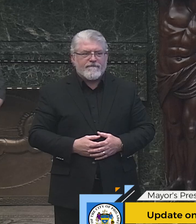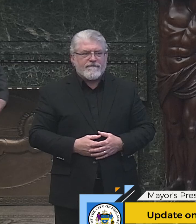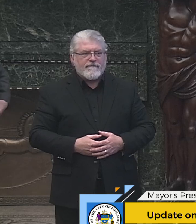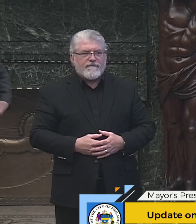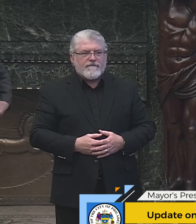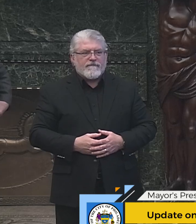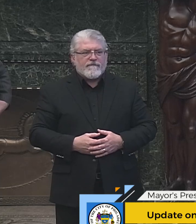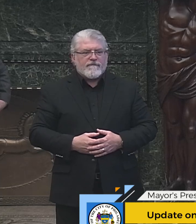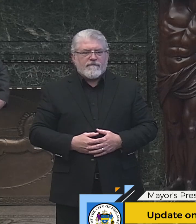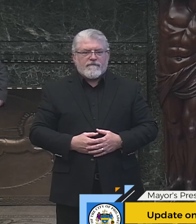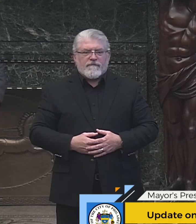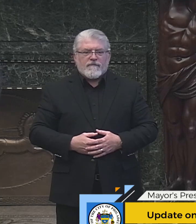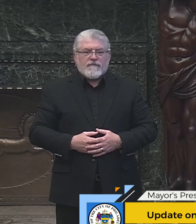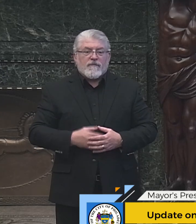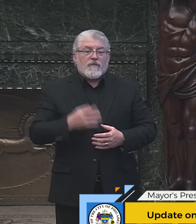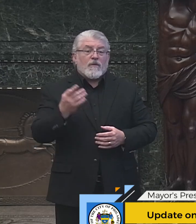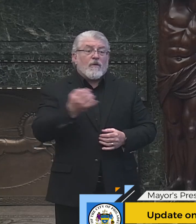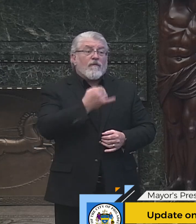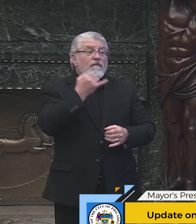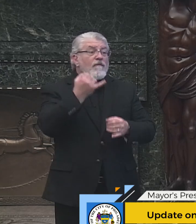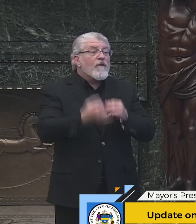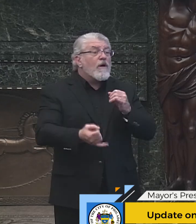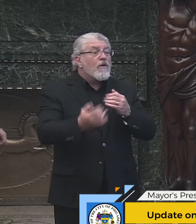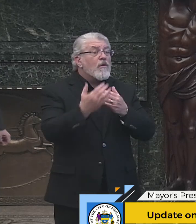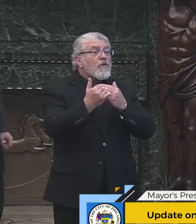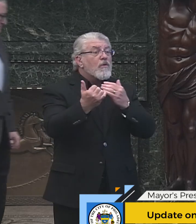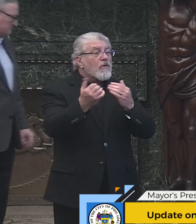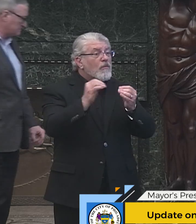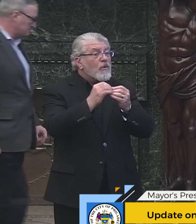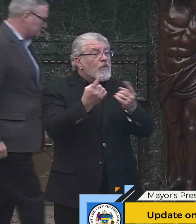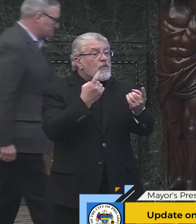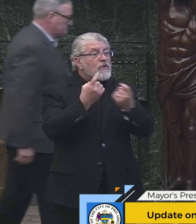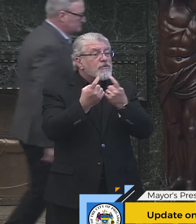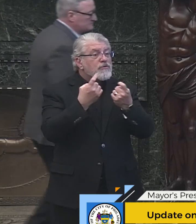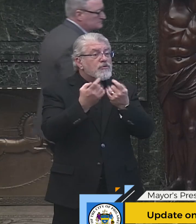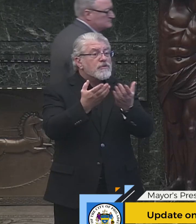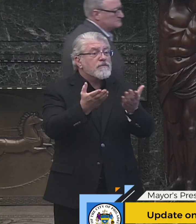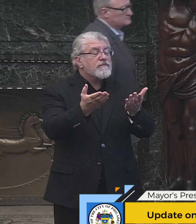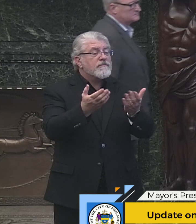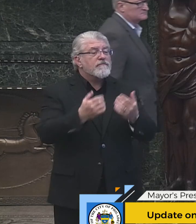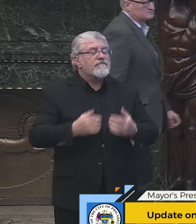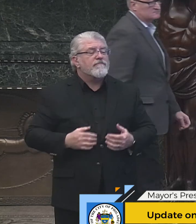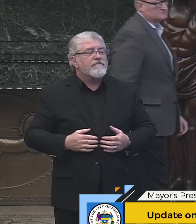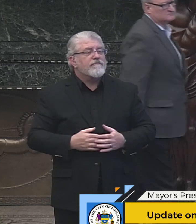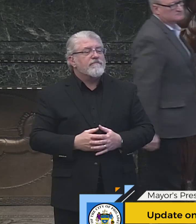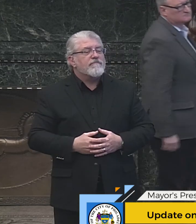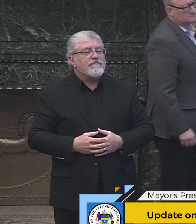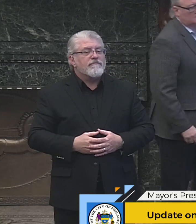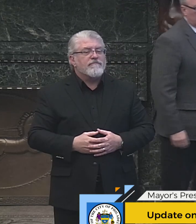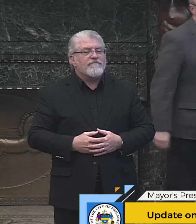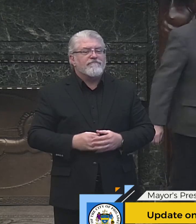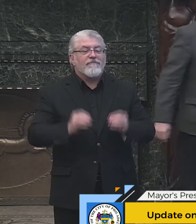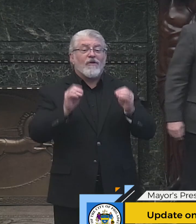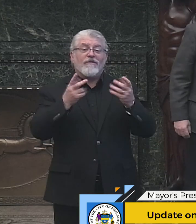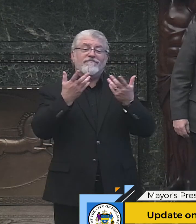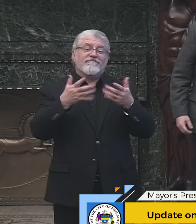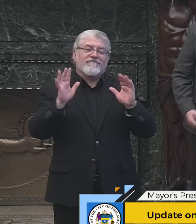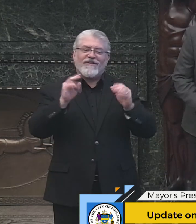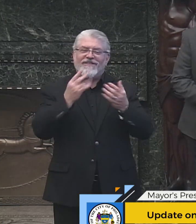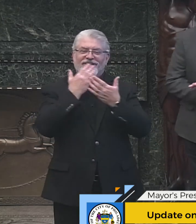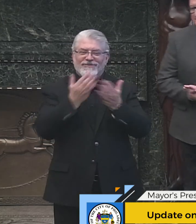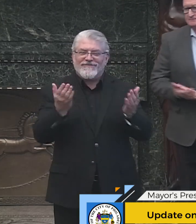Okay, final call for questions. Okay, that's it. Thank you.